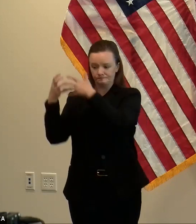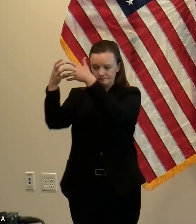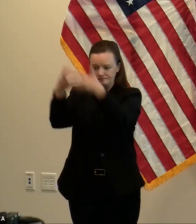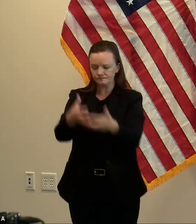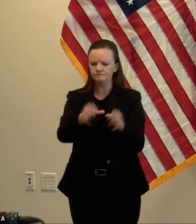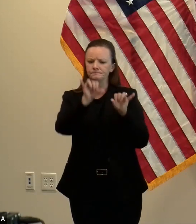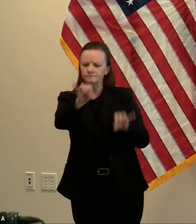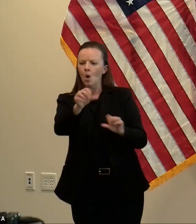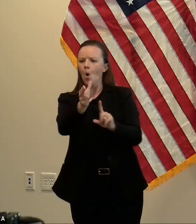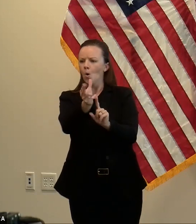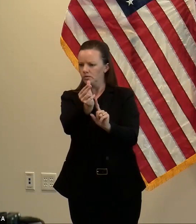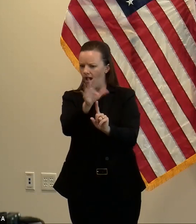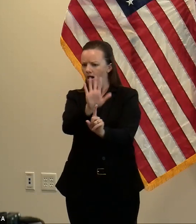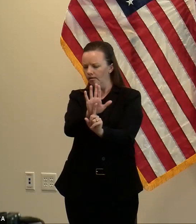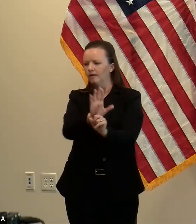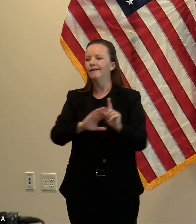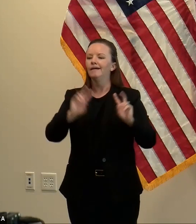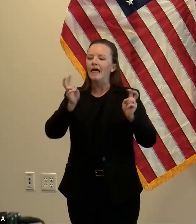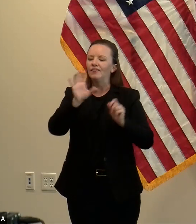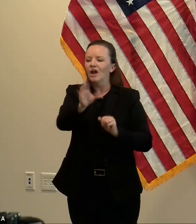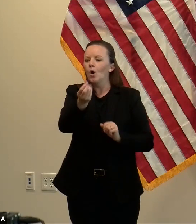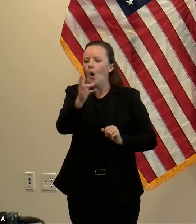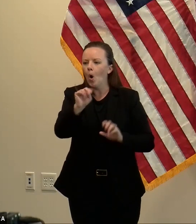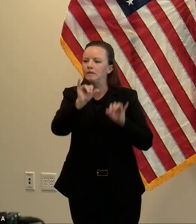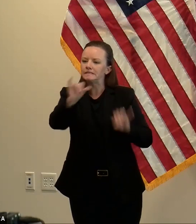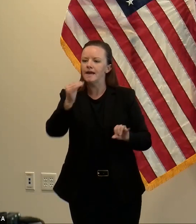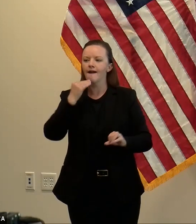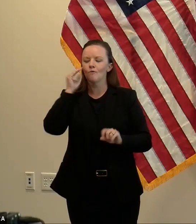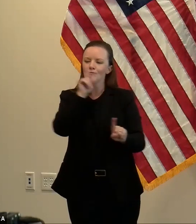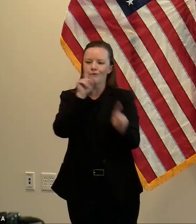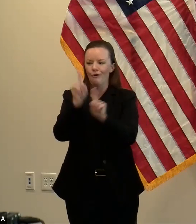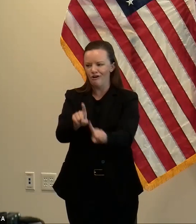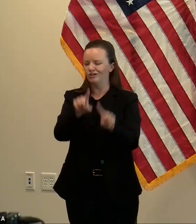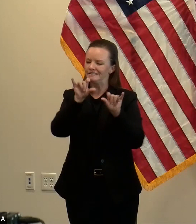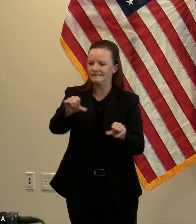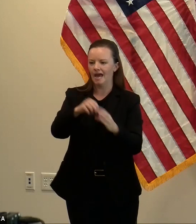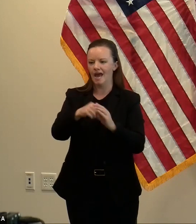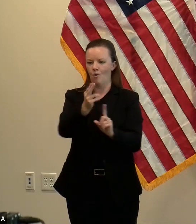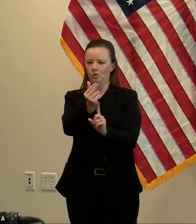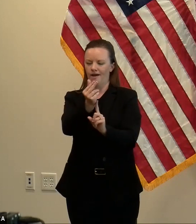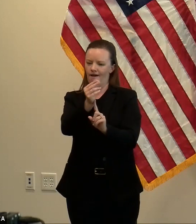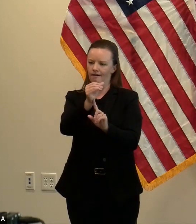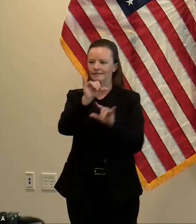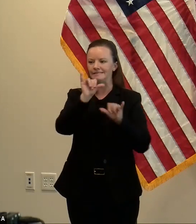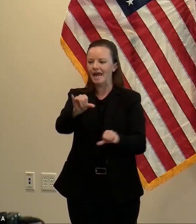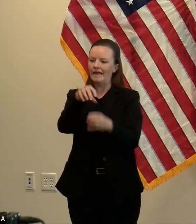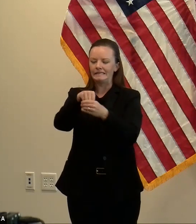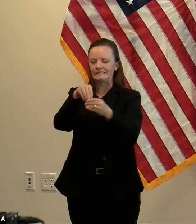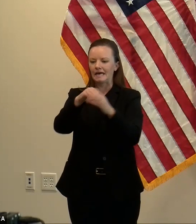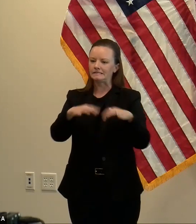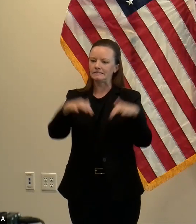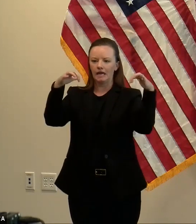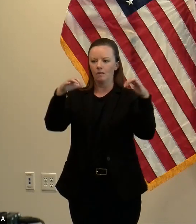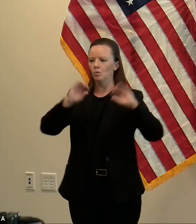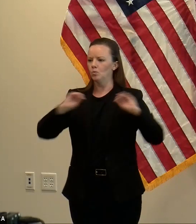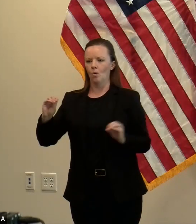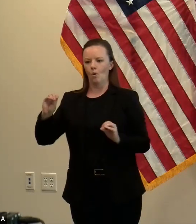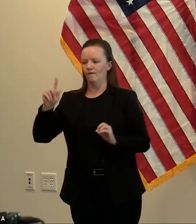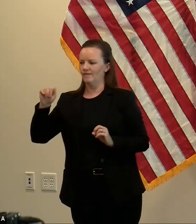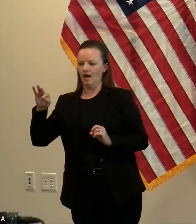in a way, having their own stay-at-home orders where they'd either be at the hotel or inside the stadium without